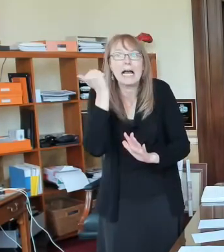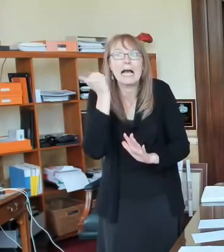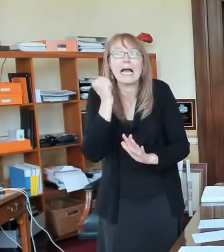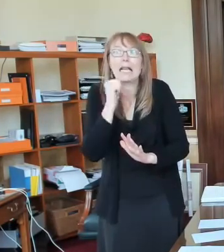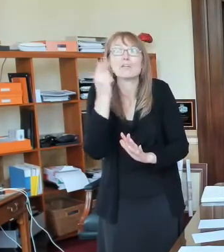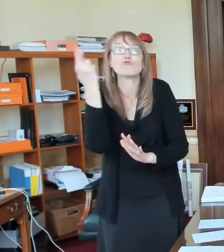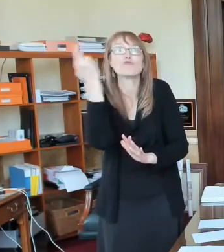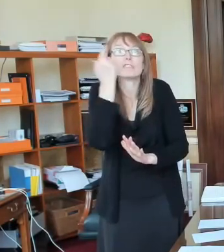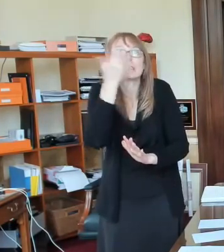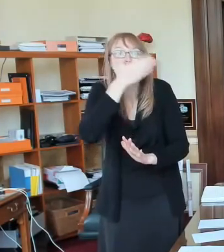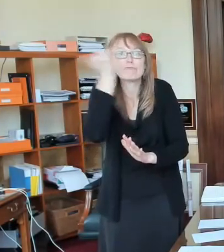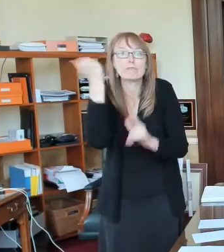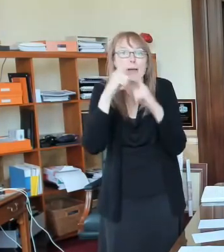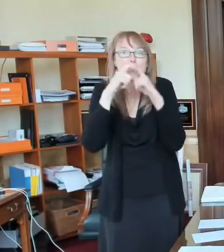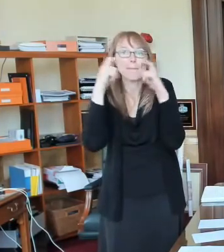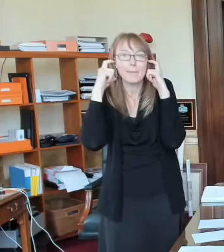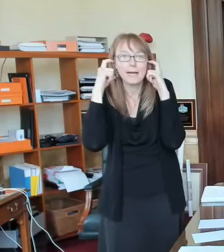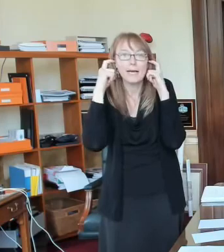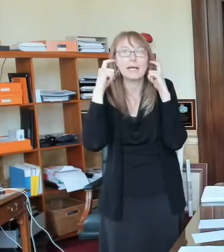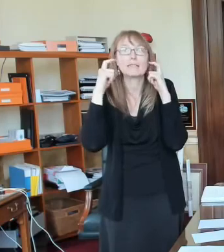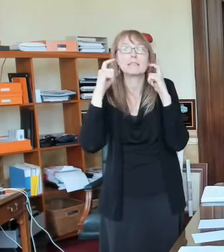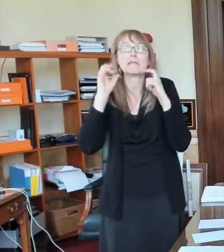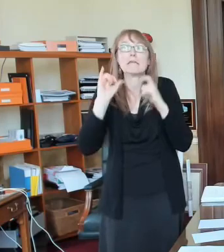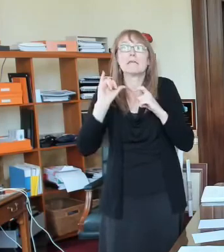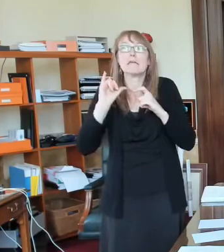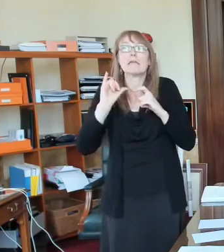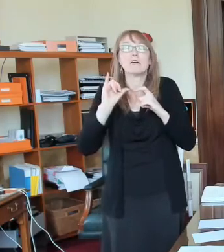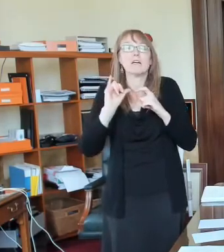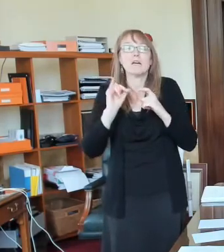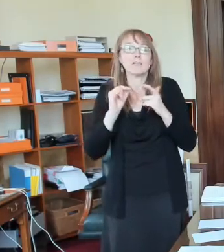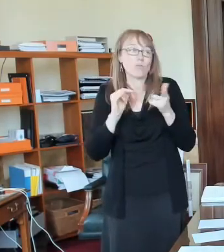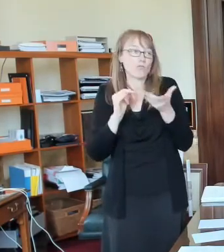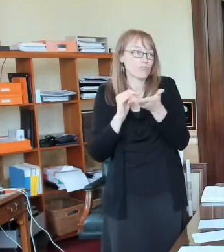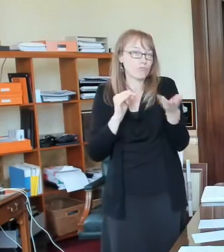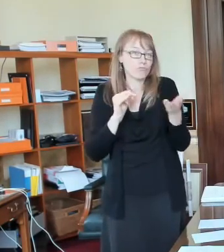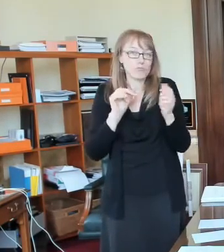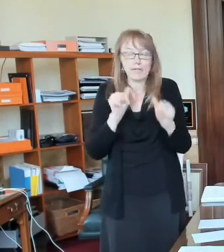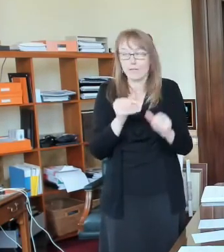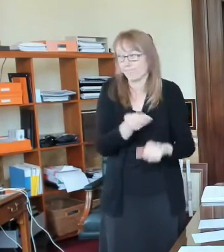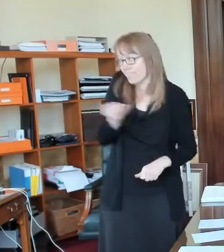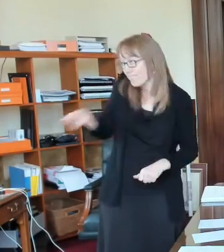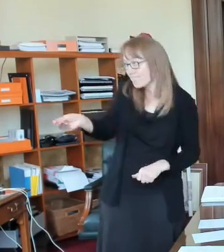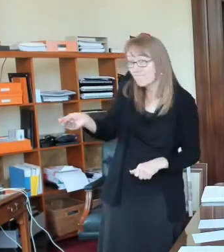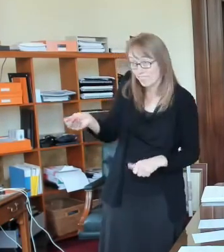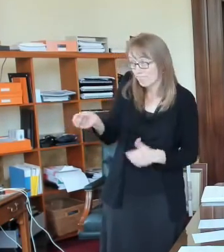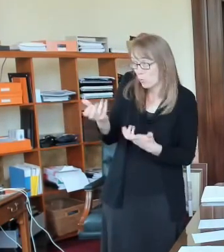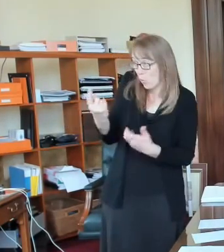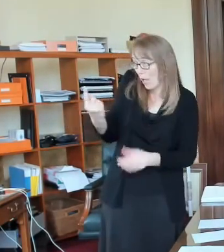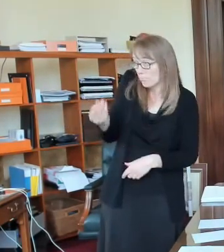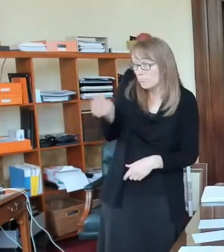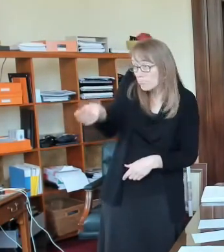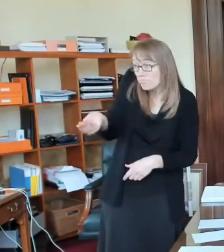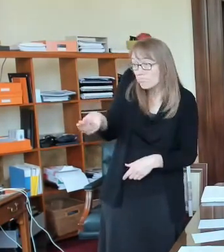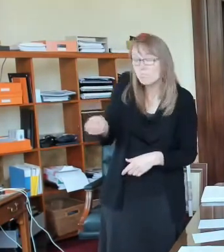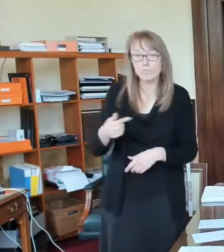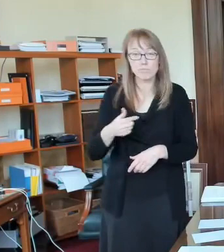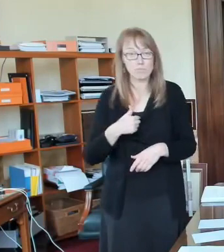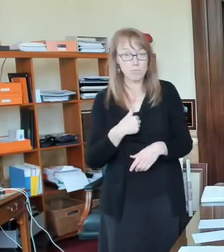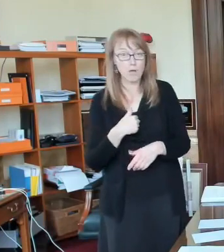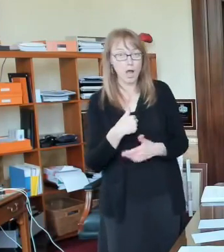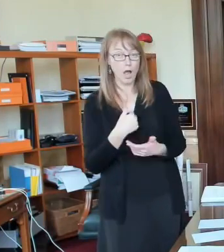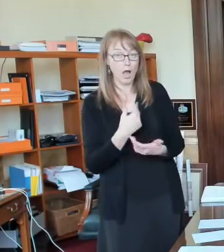can report businesses. I would offer someone a mask, and I have done that a number of